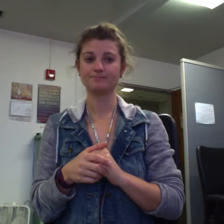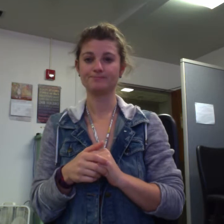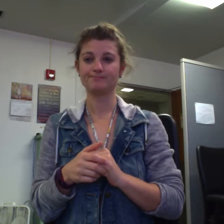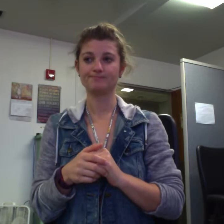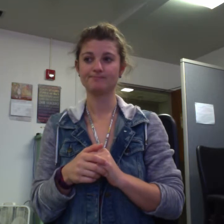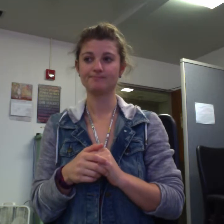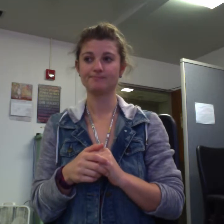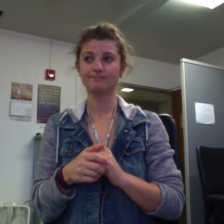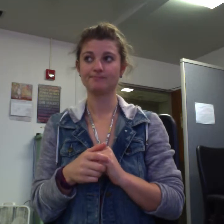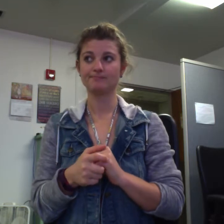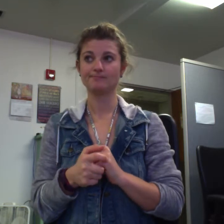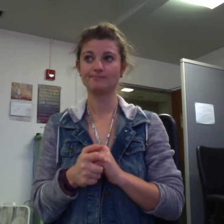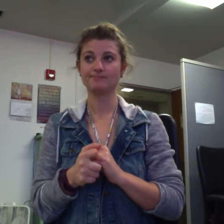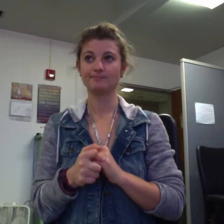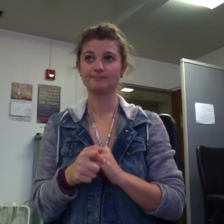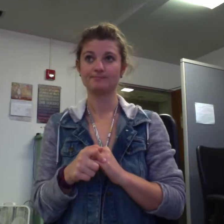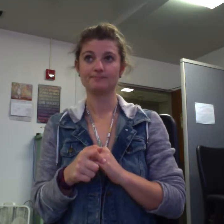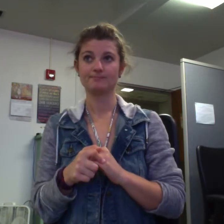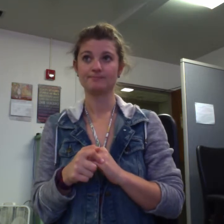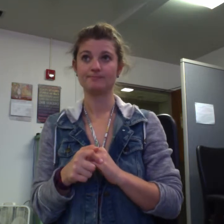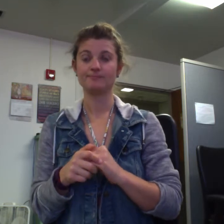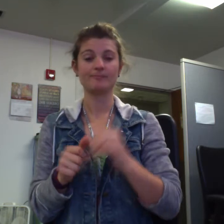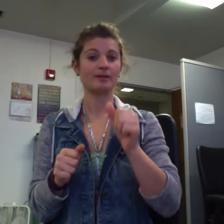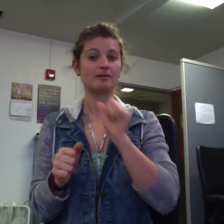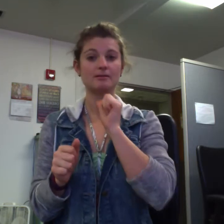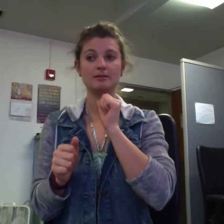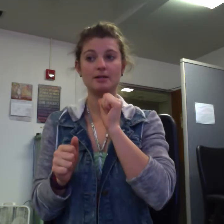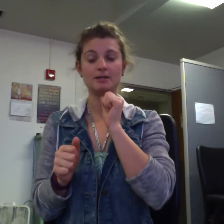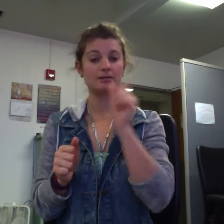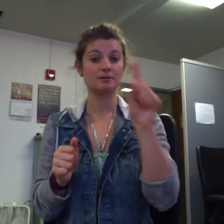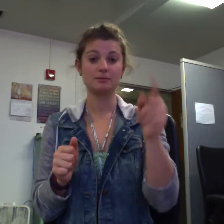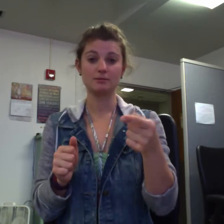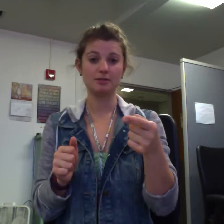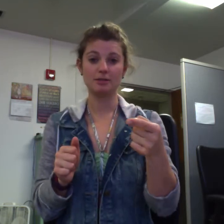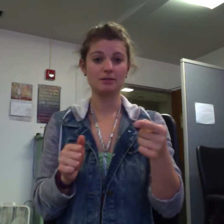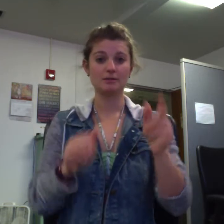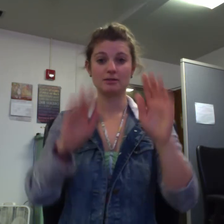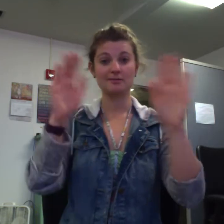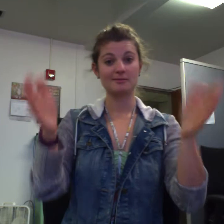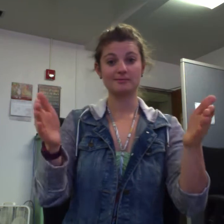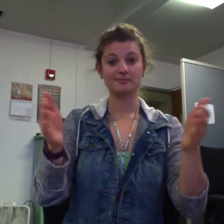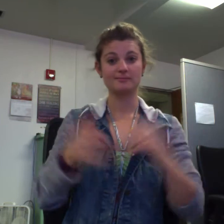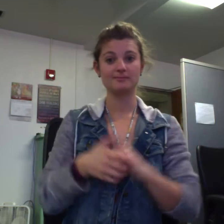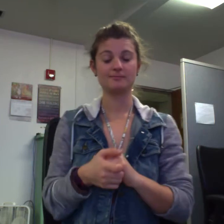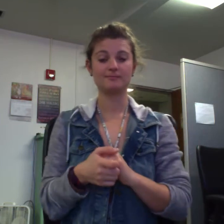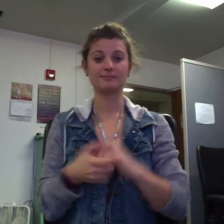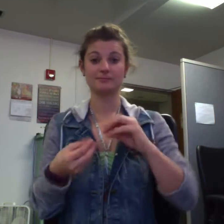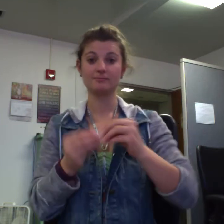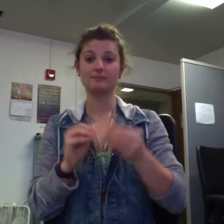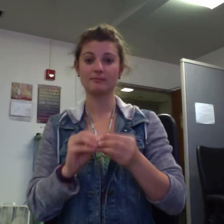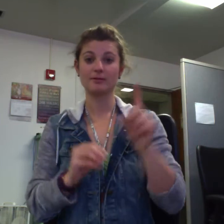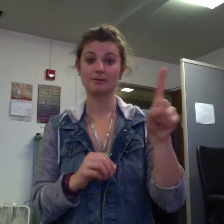chunk, and here the comma does not separate the new chunk. So I have another sign that number 1 is correct, and